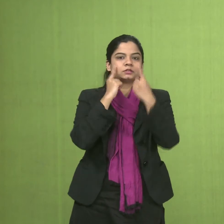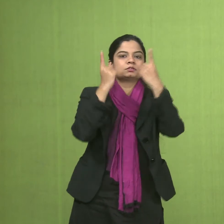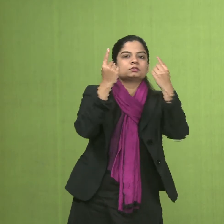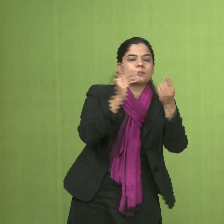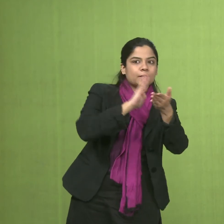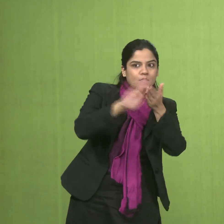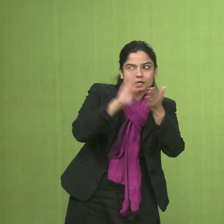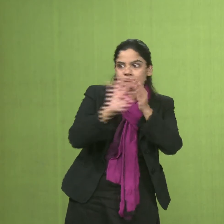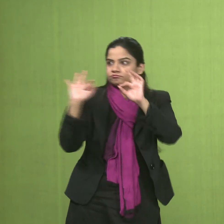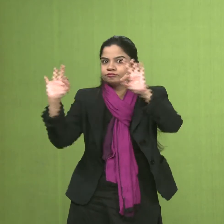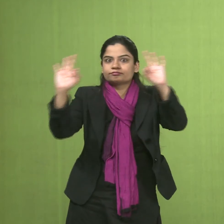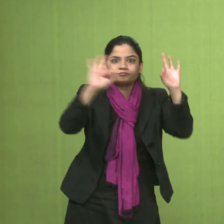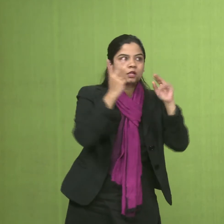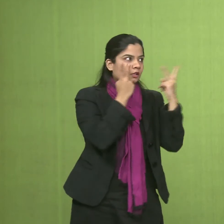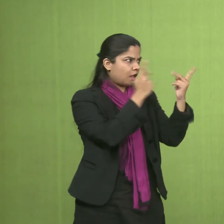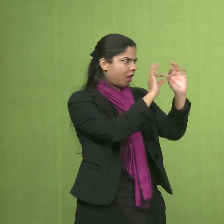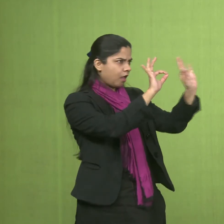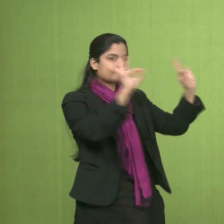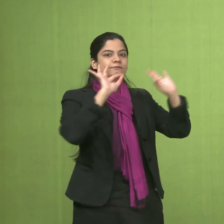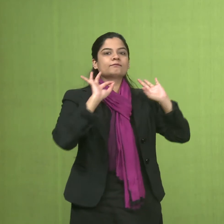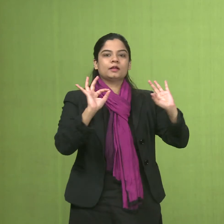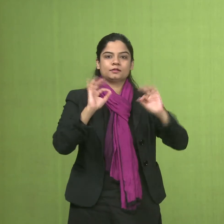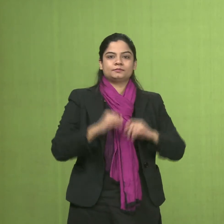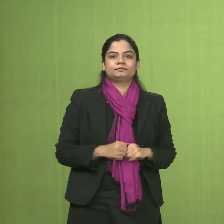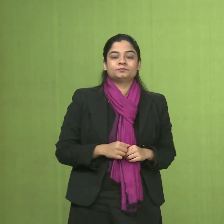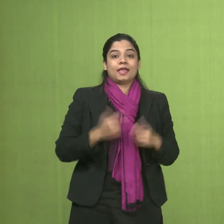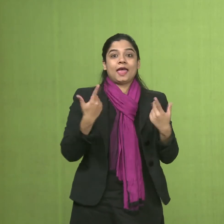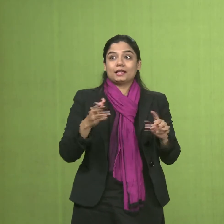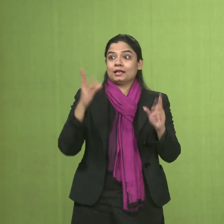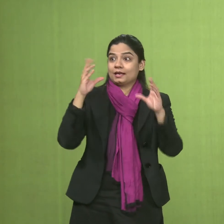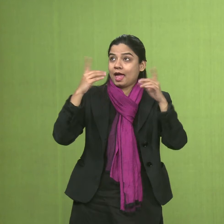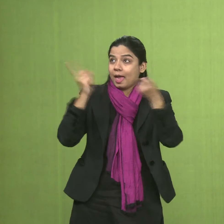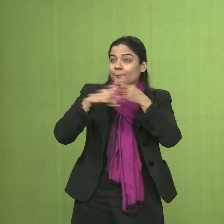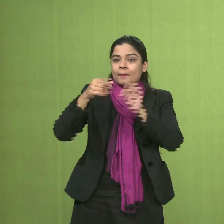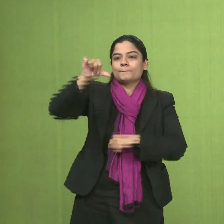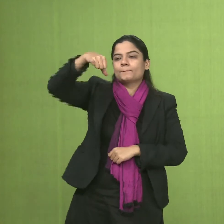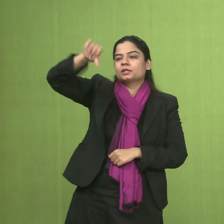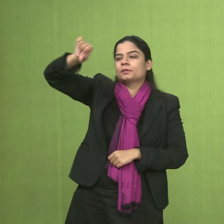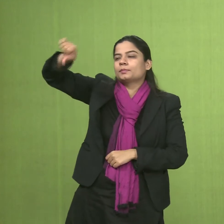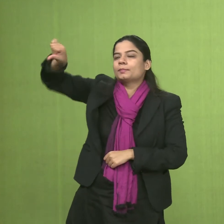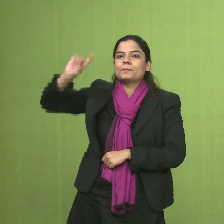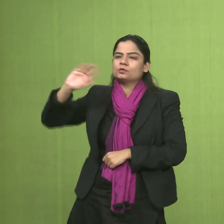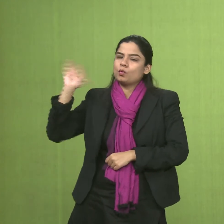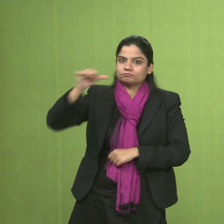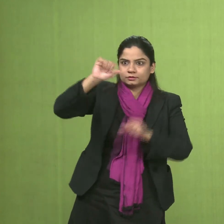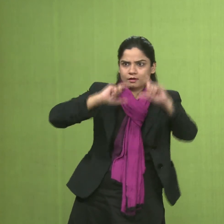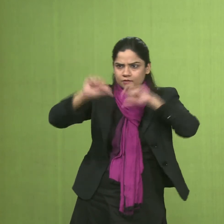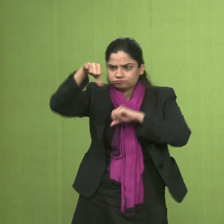Always check the fuses before you are leaving the house or you are working in the house. All the electric supplies which are not in use should be